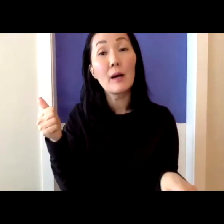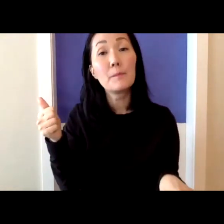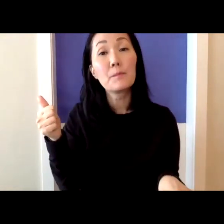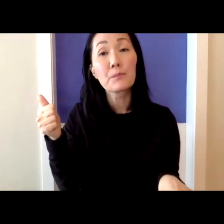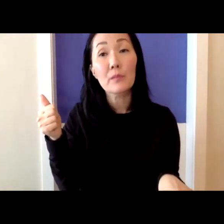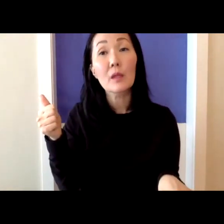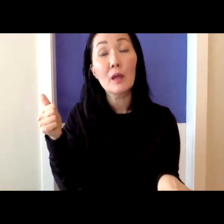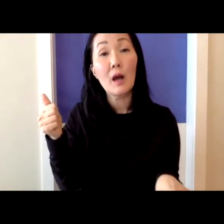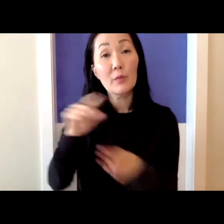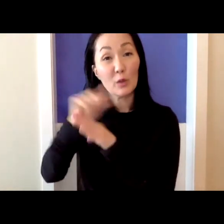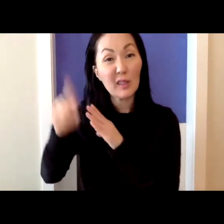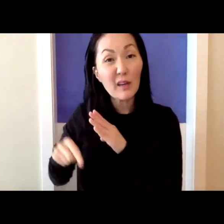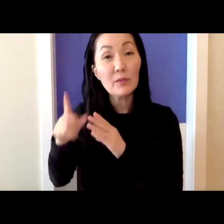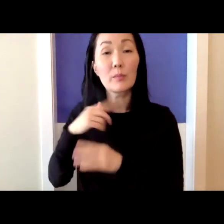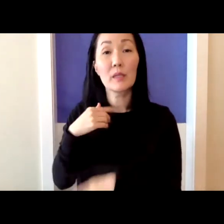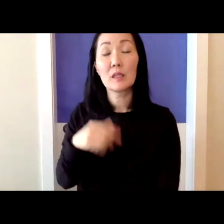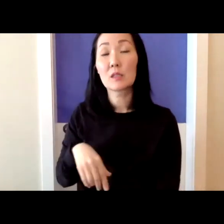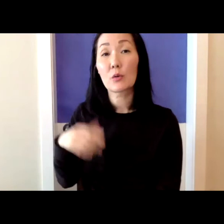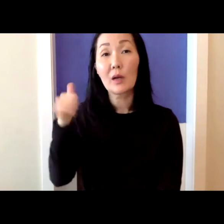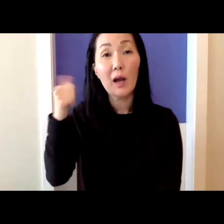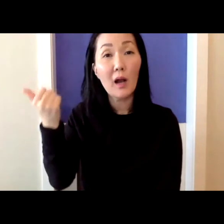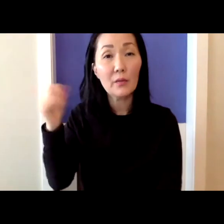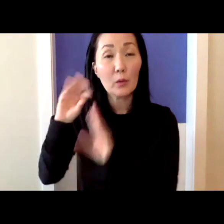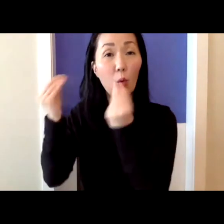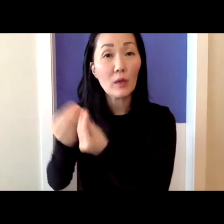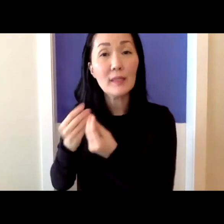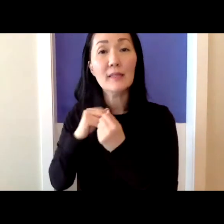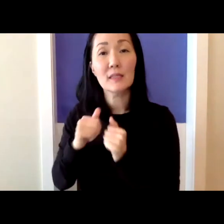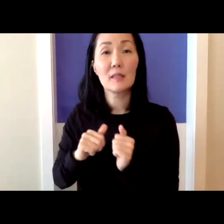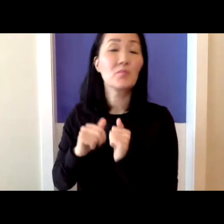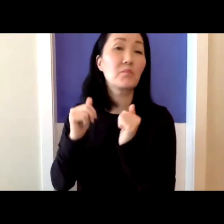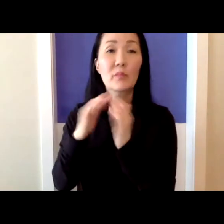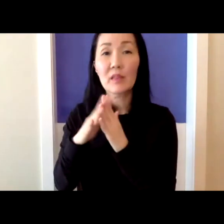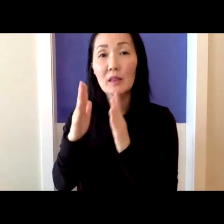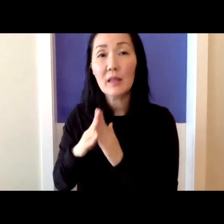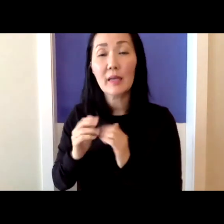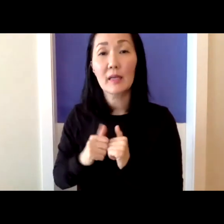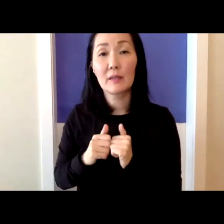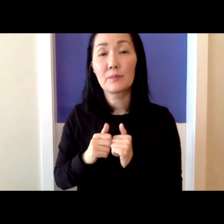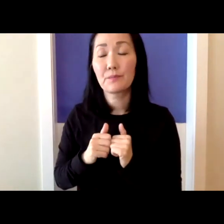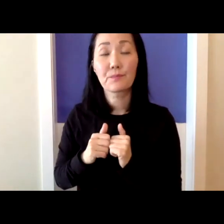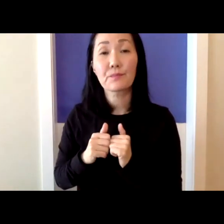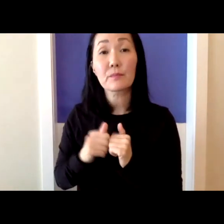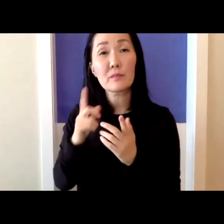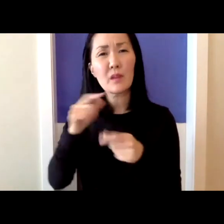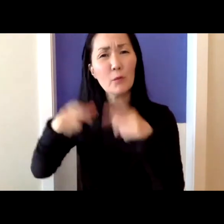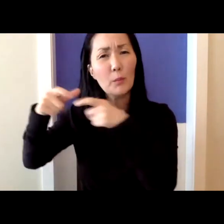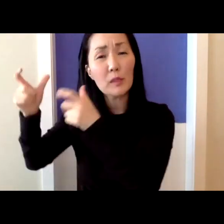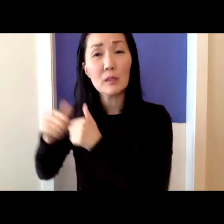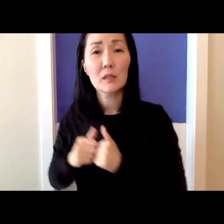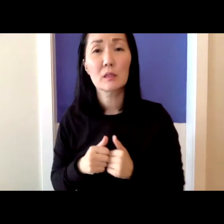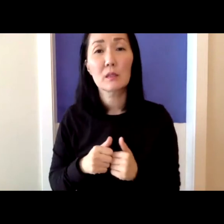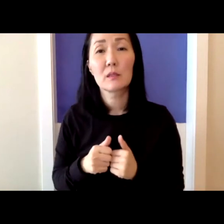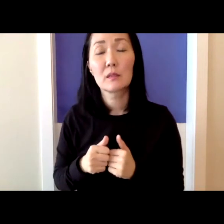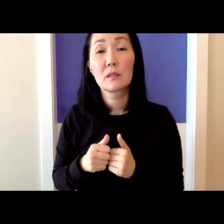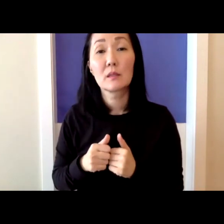affordable housing. I think rather than only achieving that goal through fiscal measures like mortgage insurance, they actually need to play a more active role